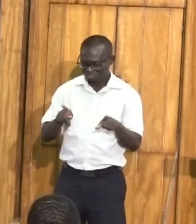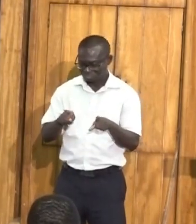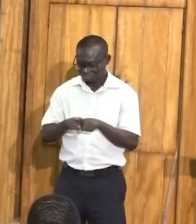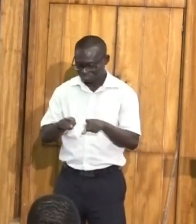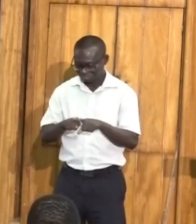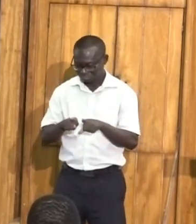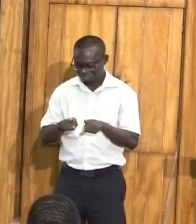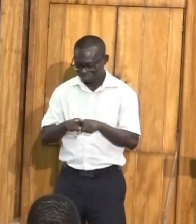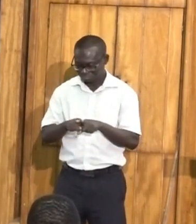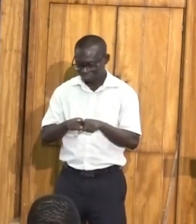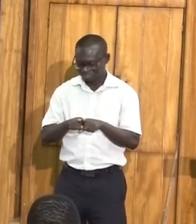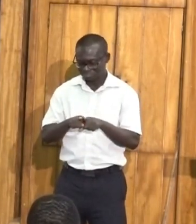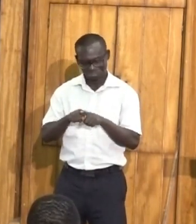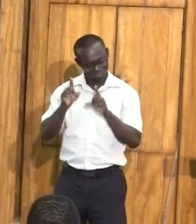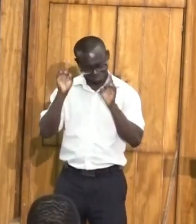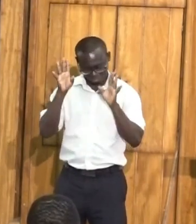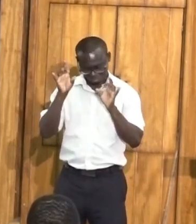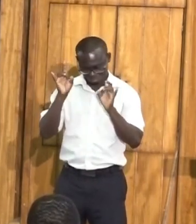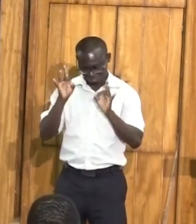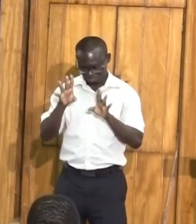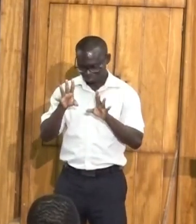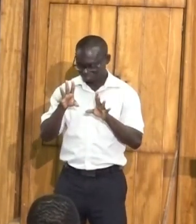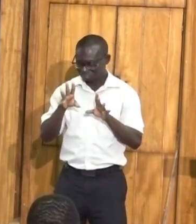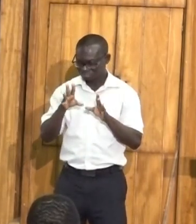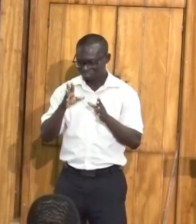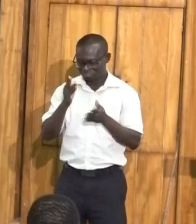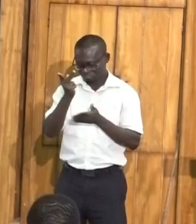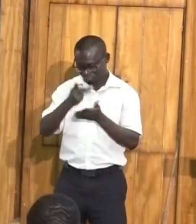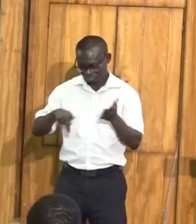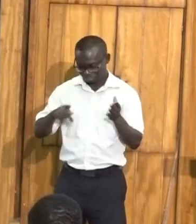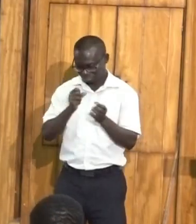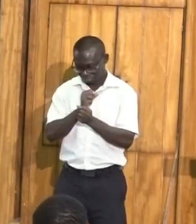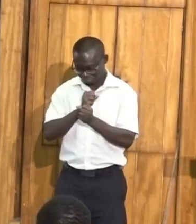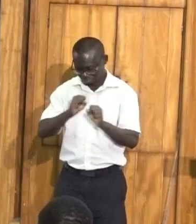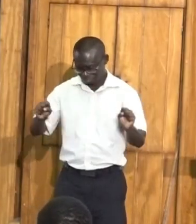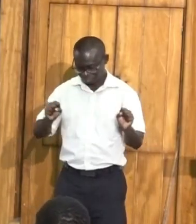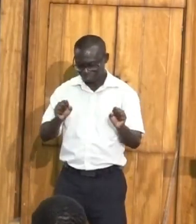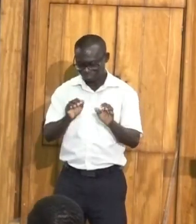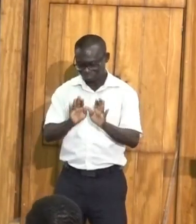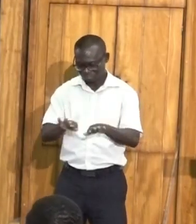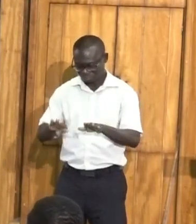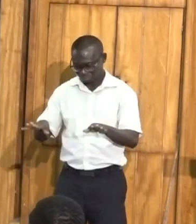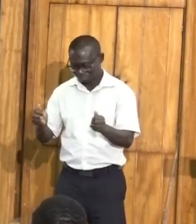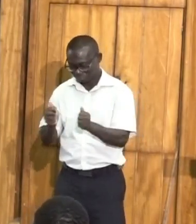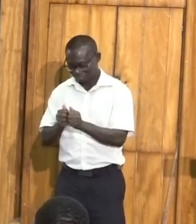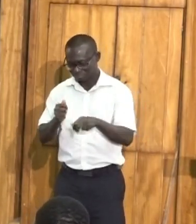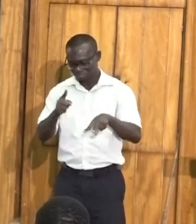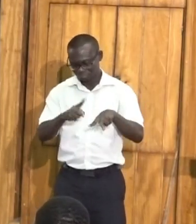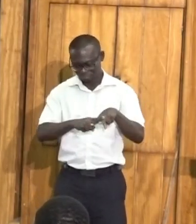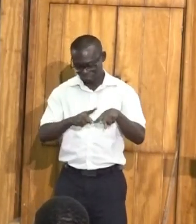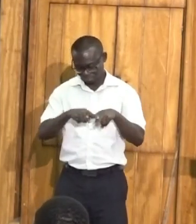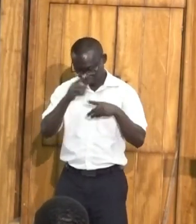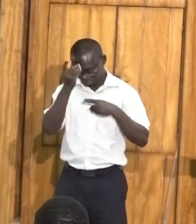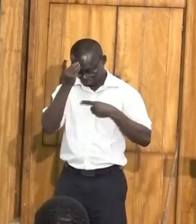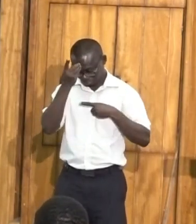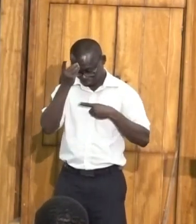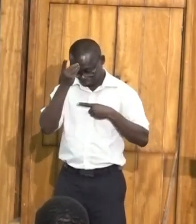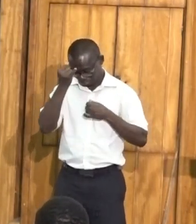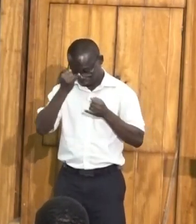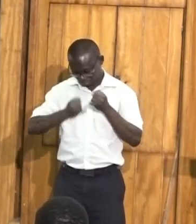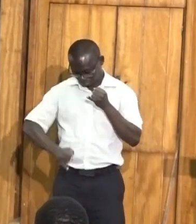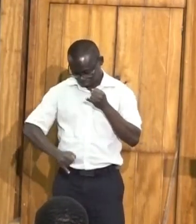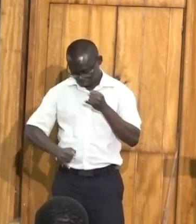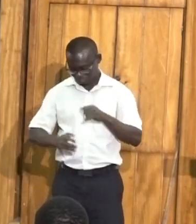child is out of danger. And this is part of saving the children with advanced HIV disease.